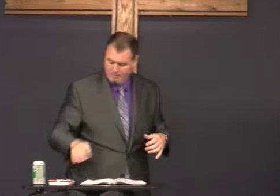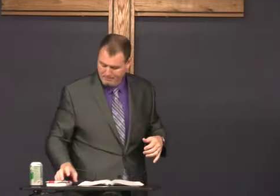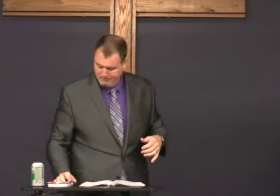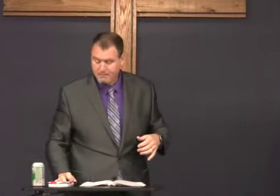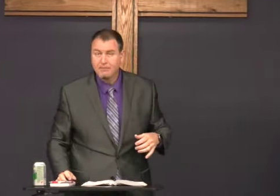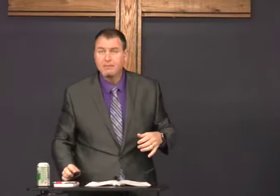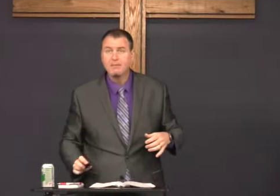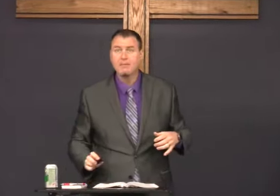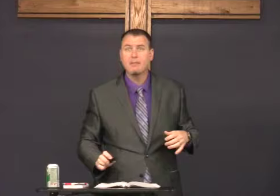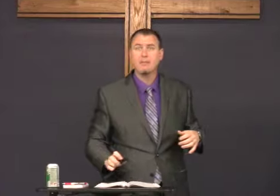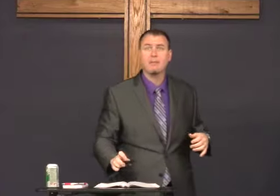So,